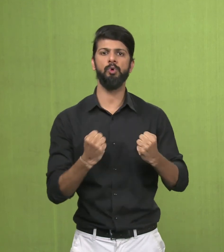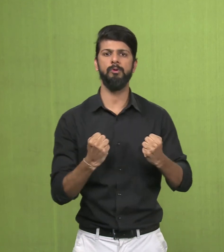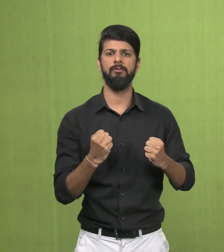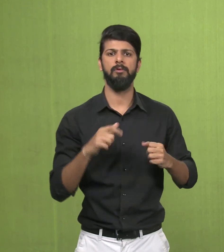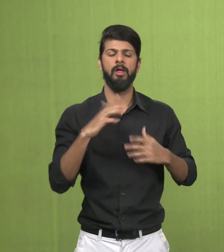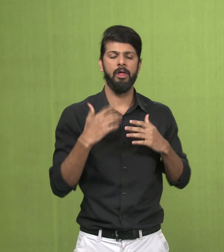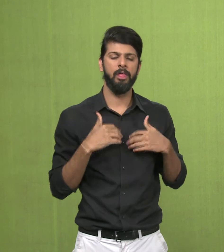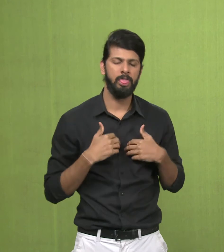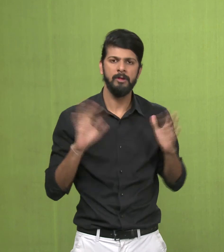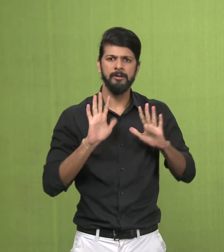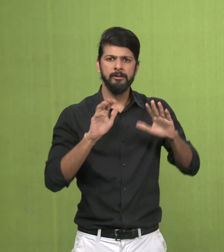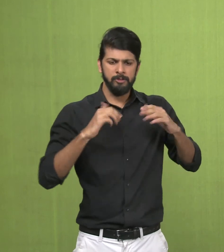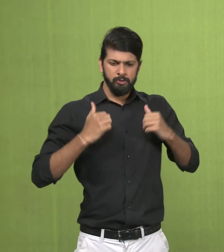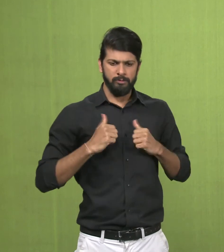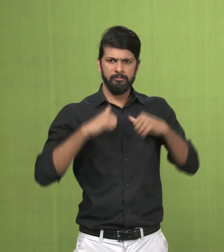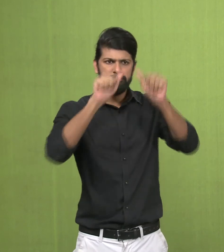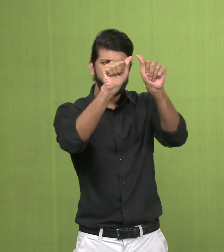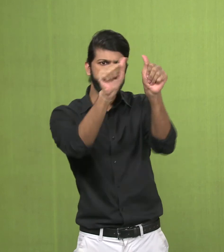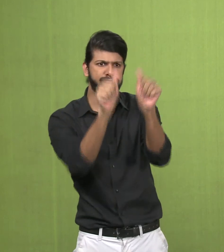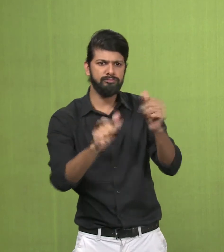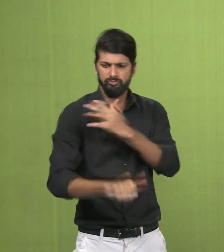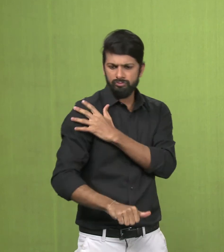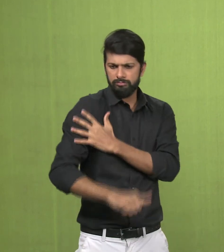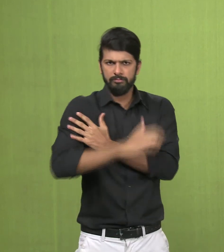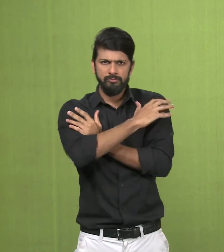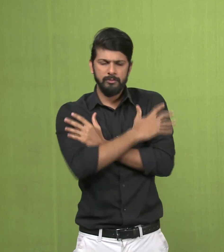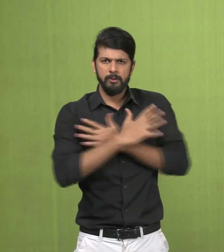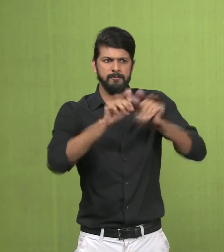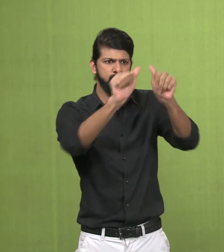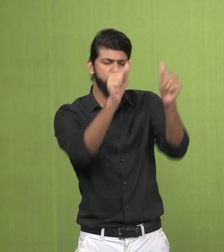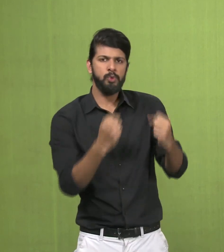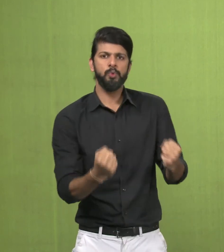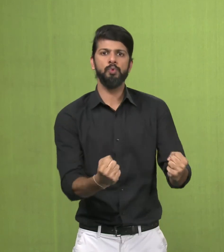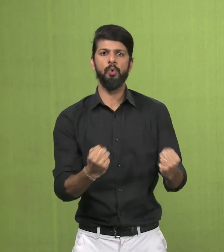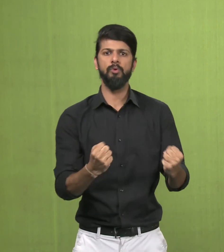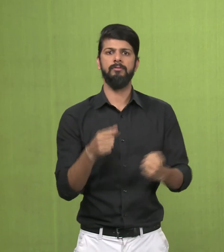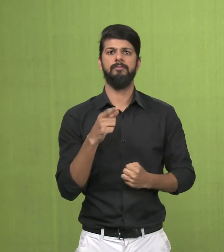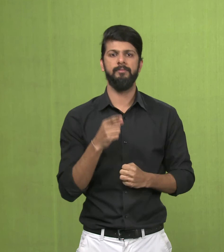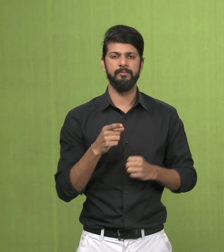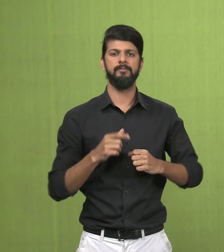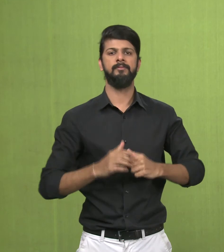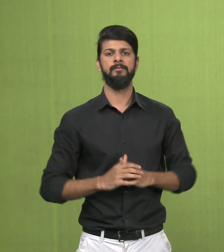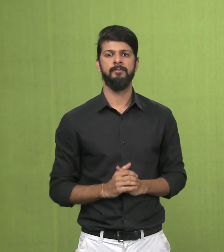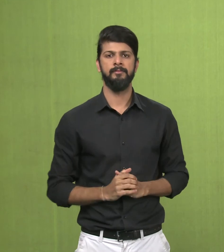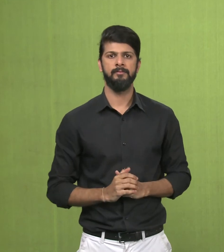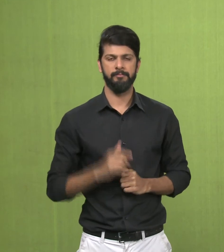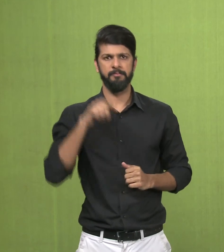Stout means strong, both in terms of the physical nature and as well as the personality.